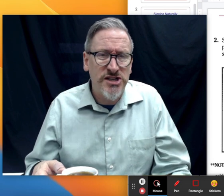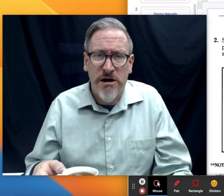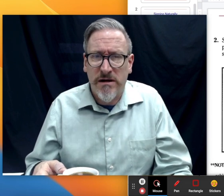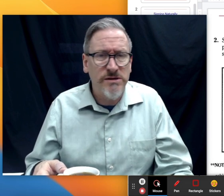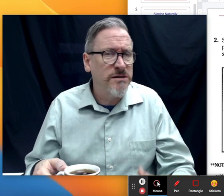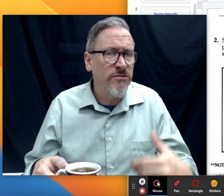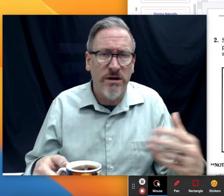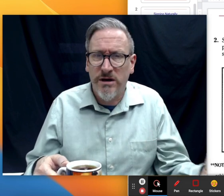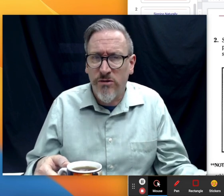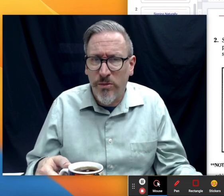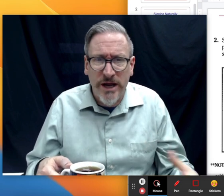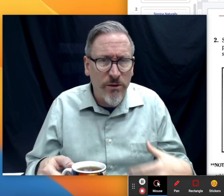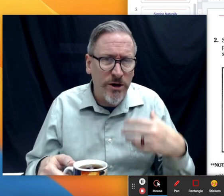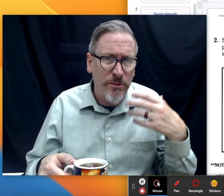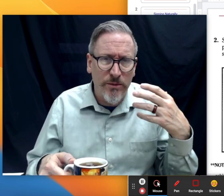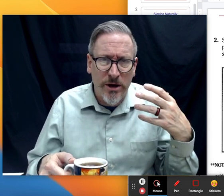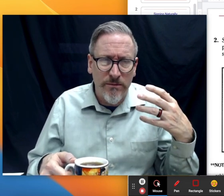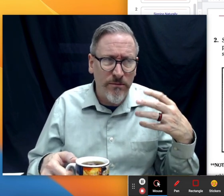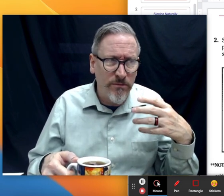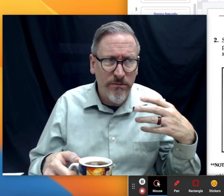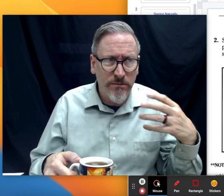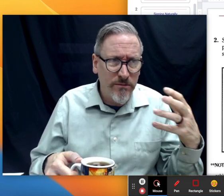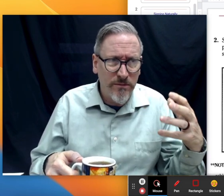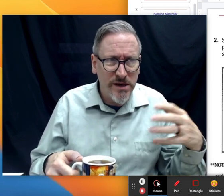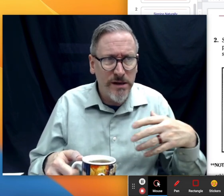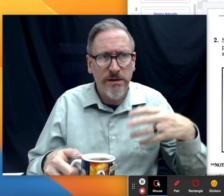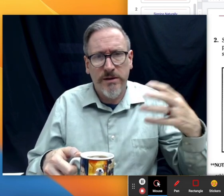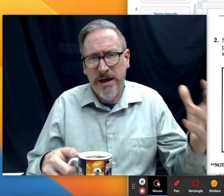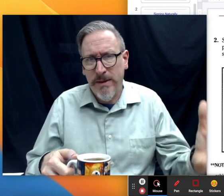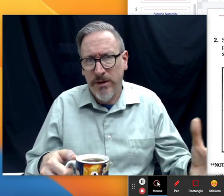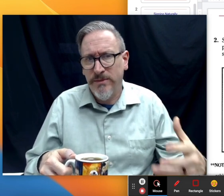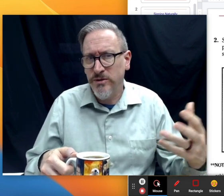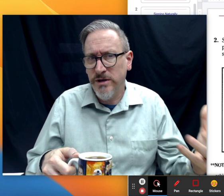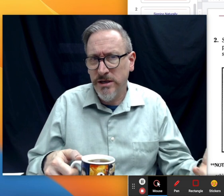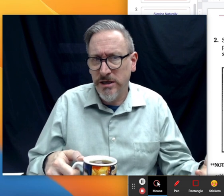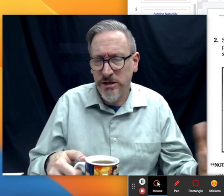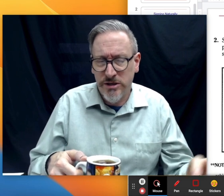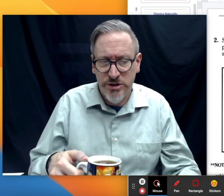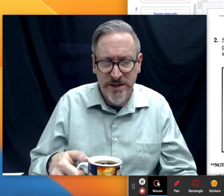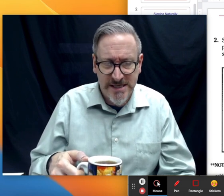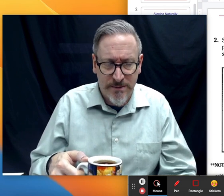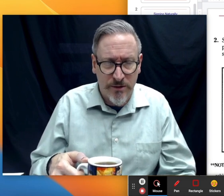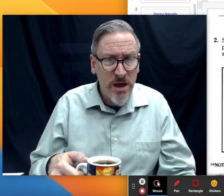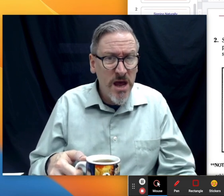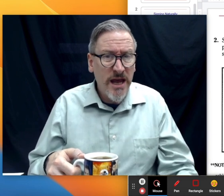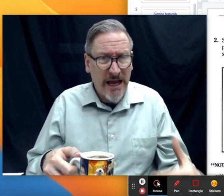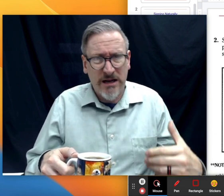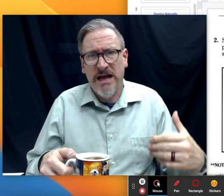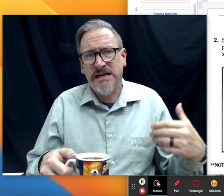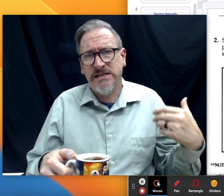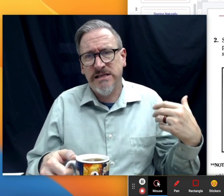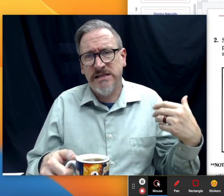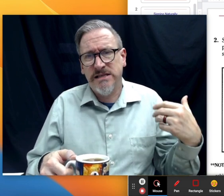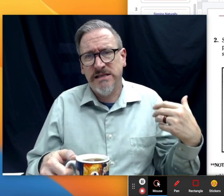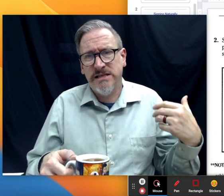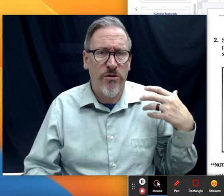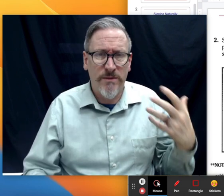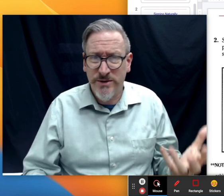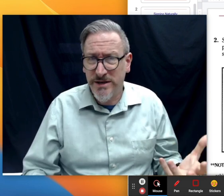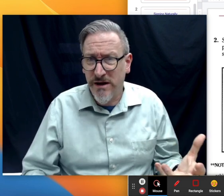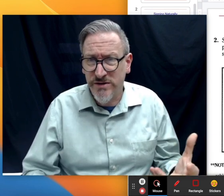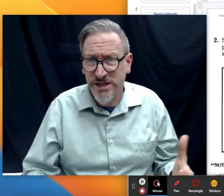just scenarios, a little role playing where we're going to get people up and do an example. In class, I would do